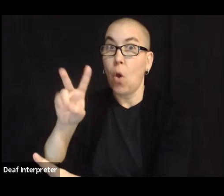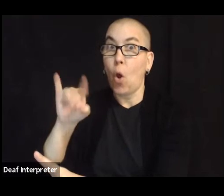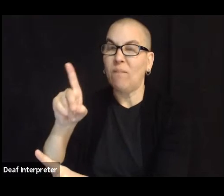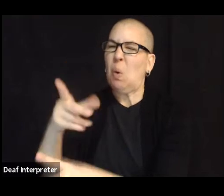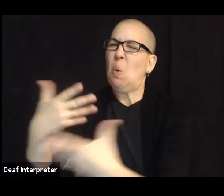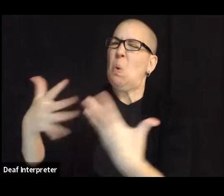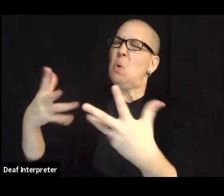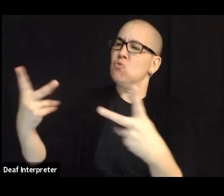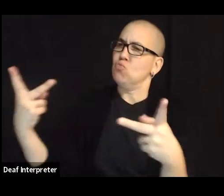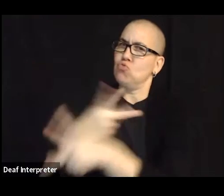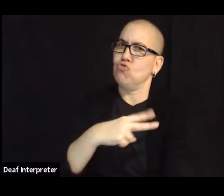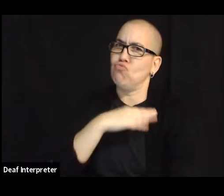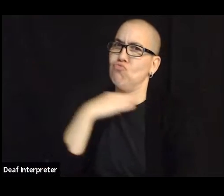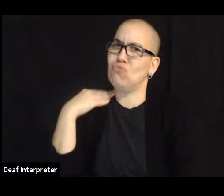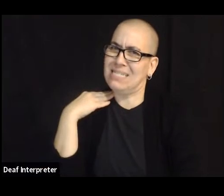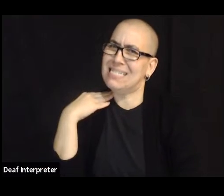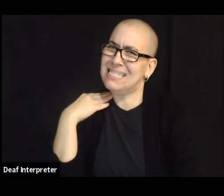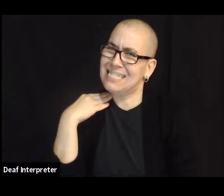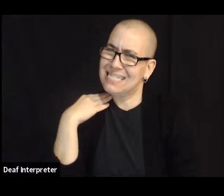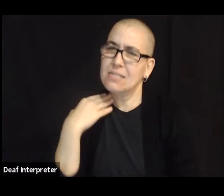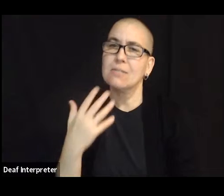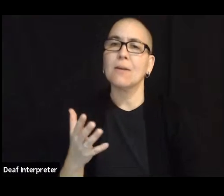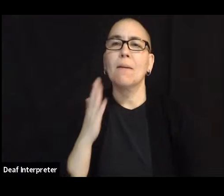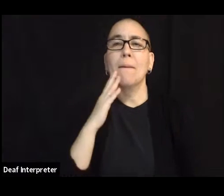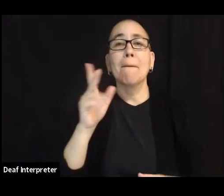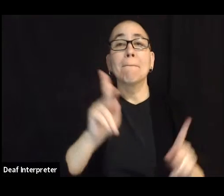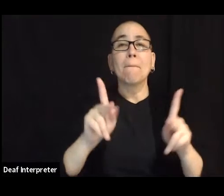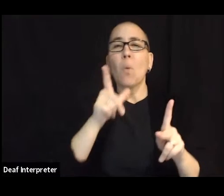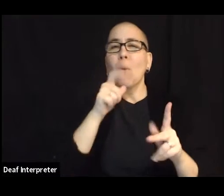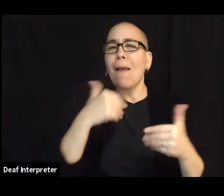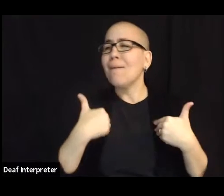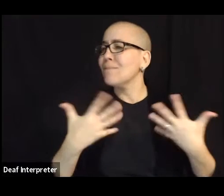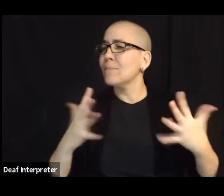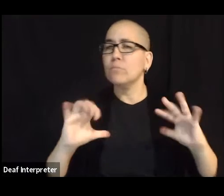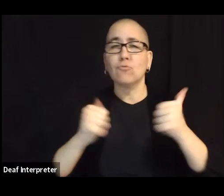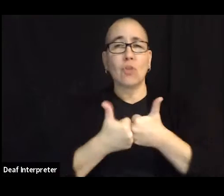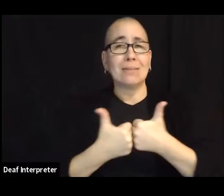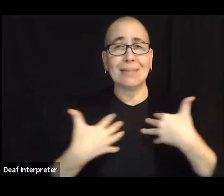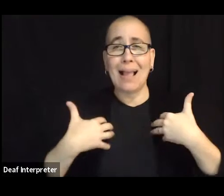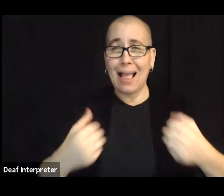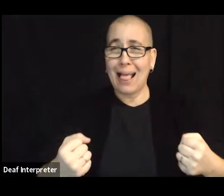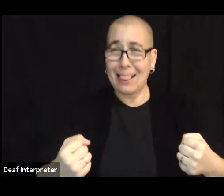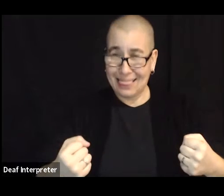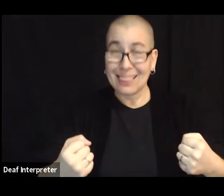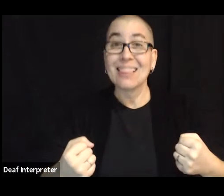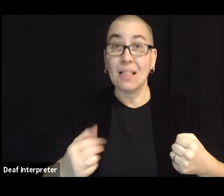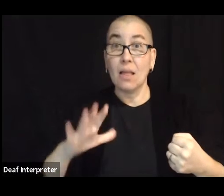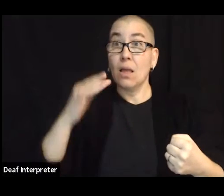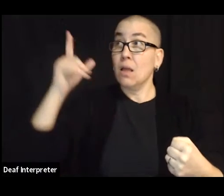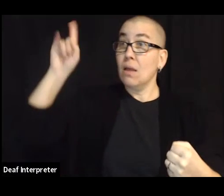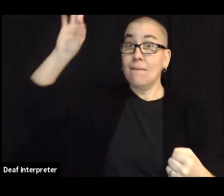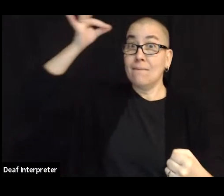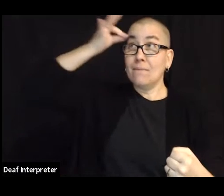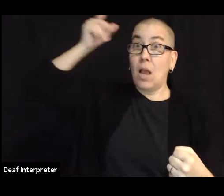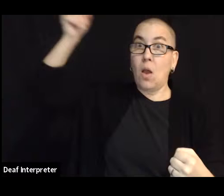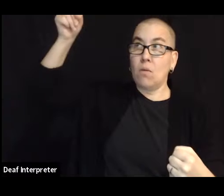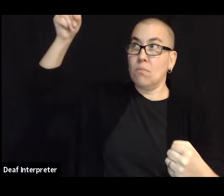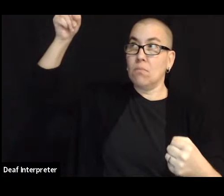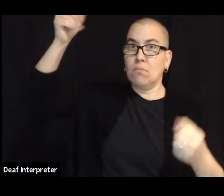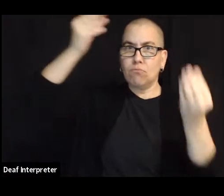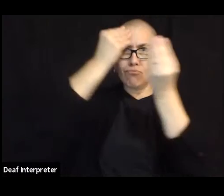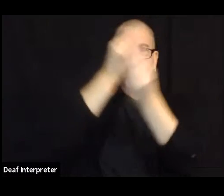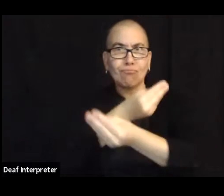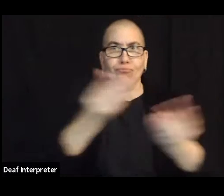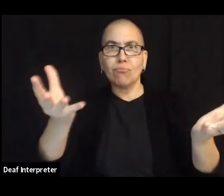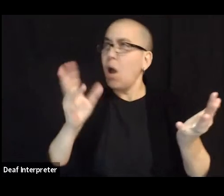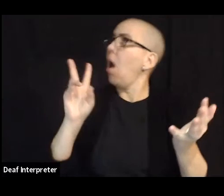conditions. And today's announcement by the federal government is consistent with that thinking and planning. So we are ready to